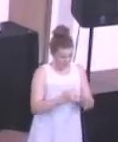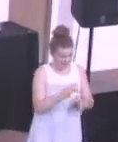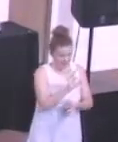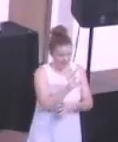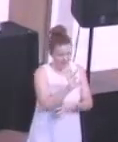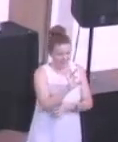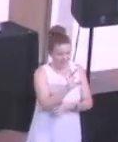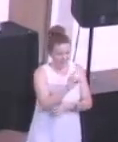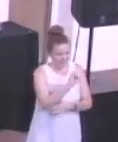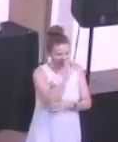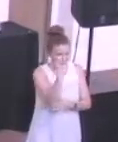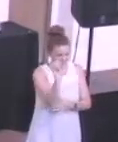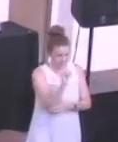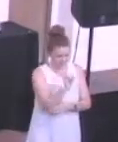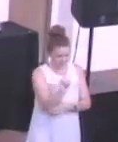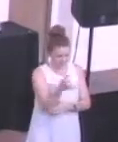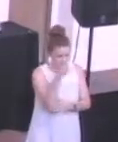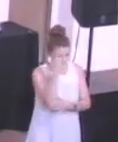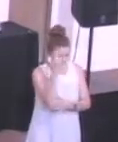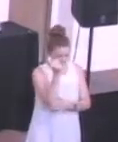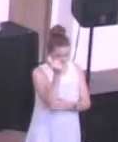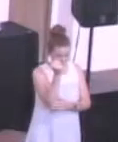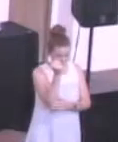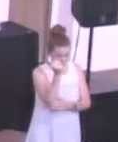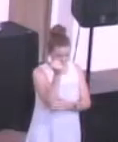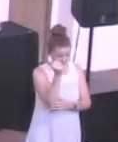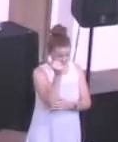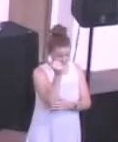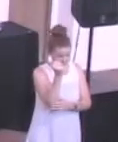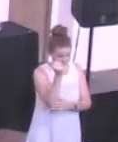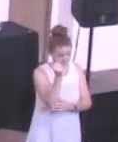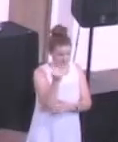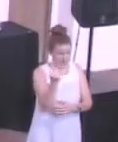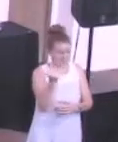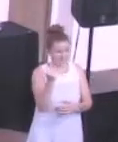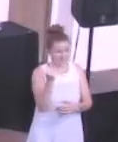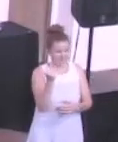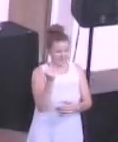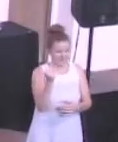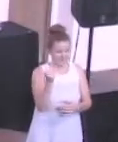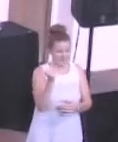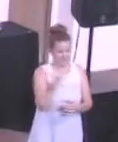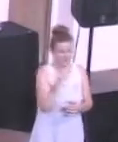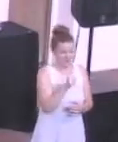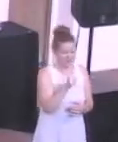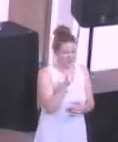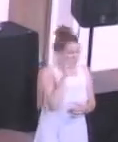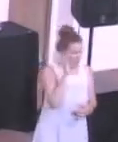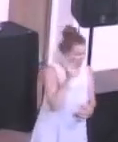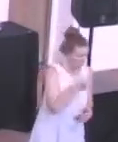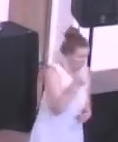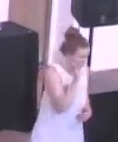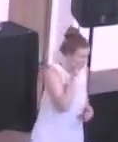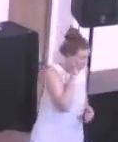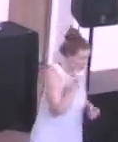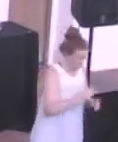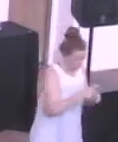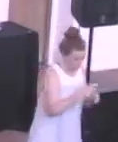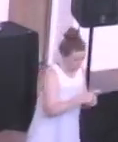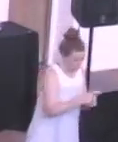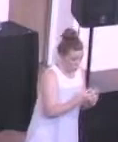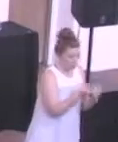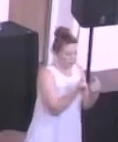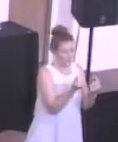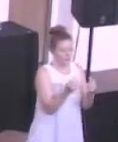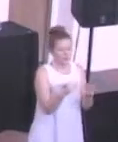worked. If I said, do not merely listen to the word, and so do what it